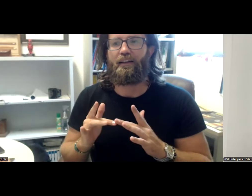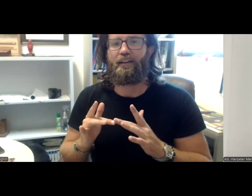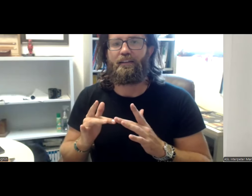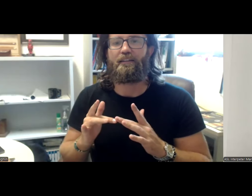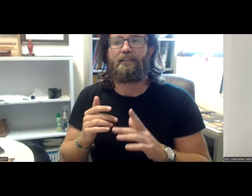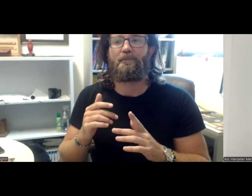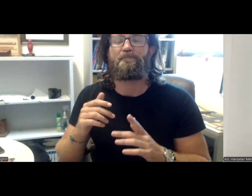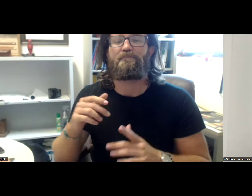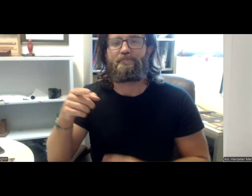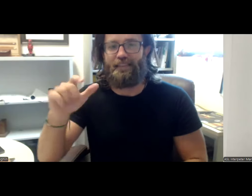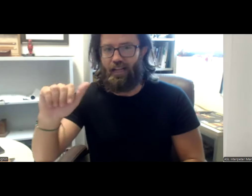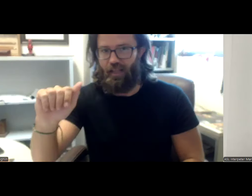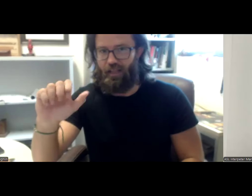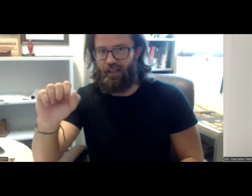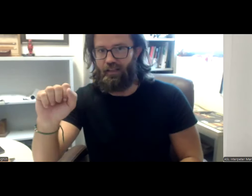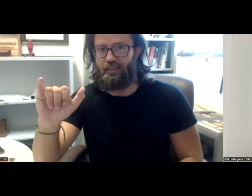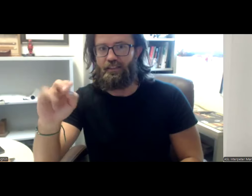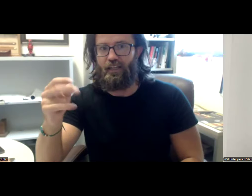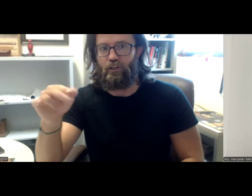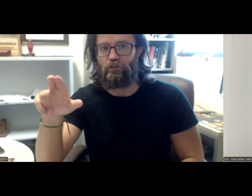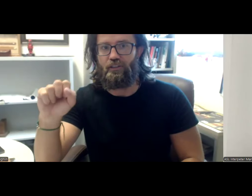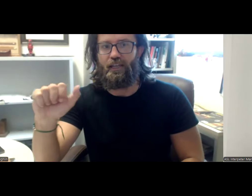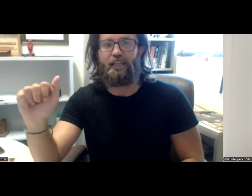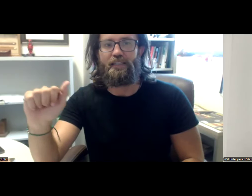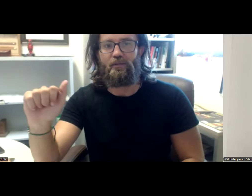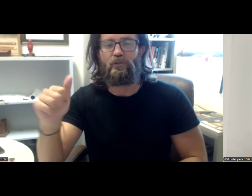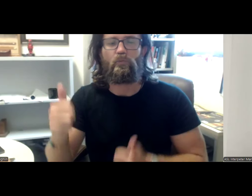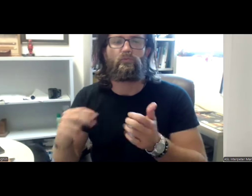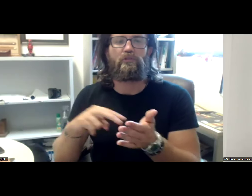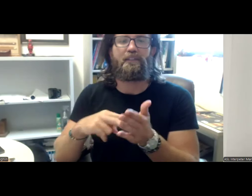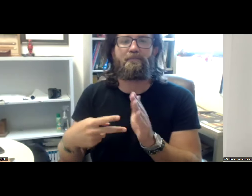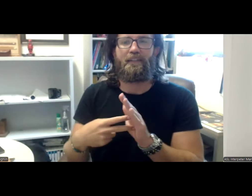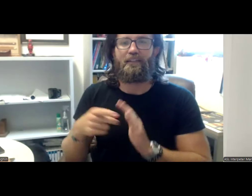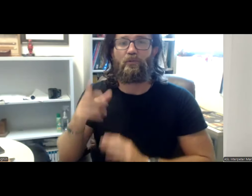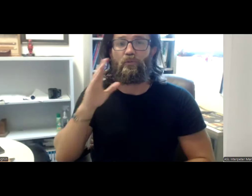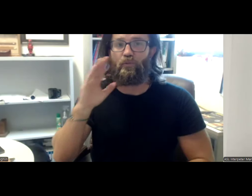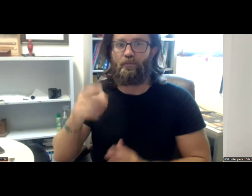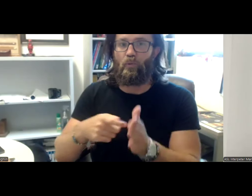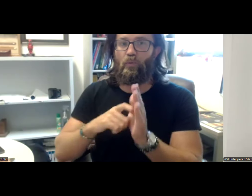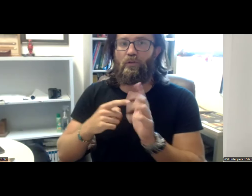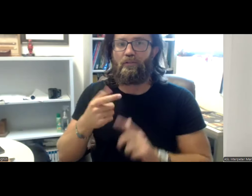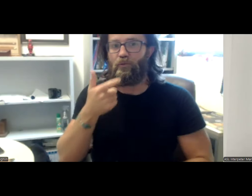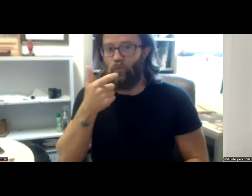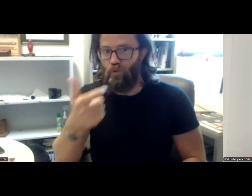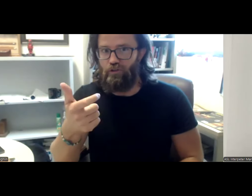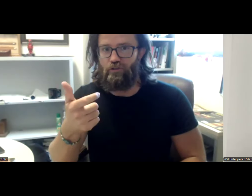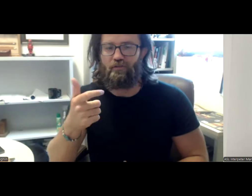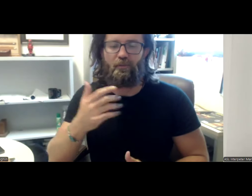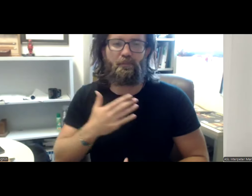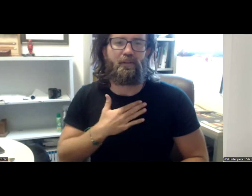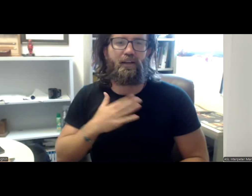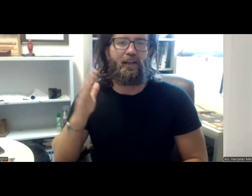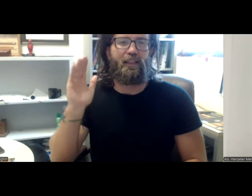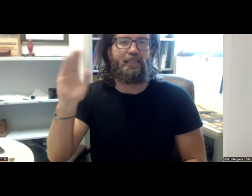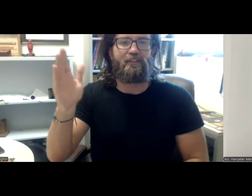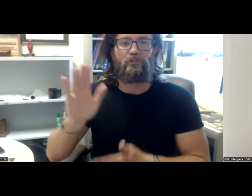course, this is a 100% online course. It's an asynchronous course as well, which means that